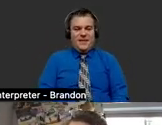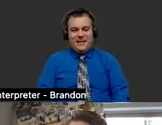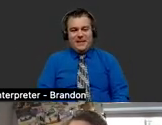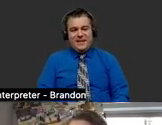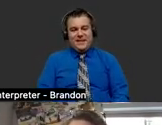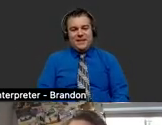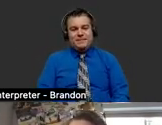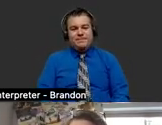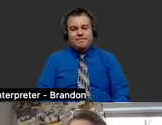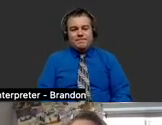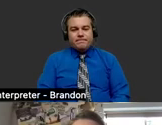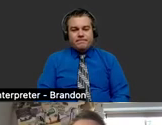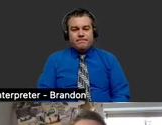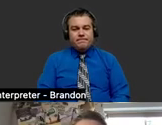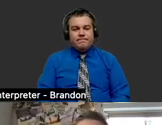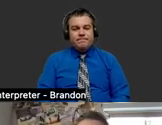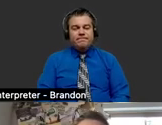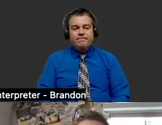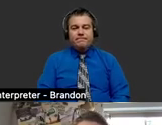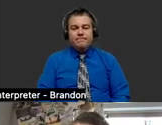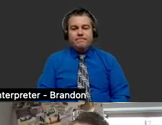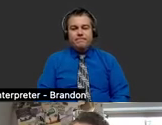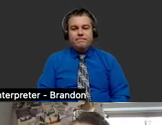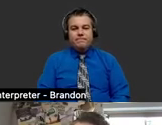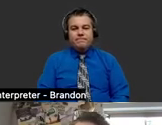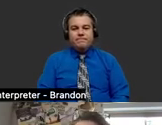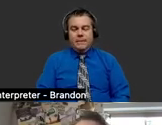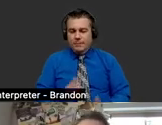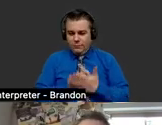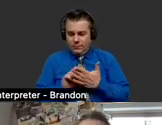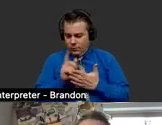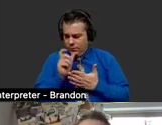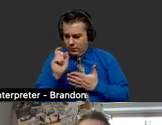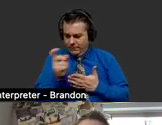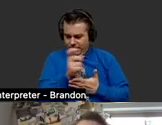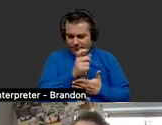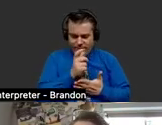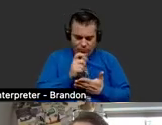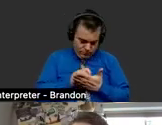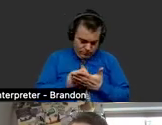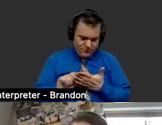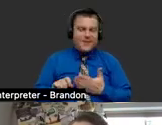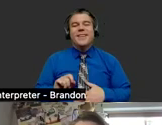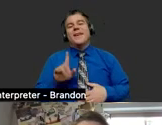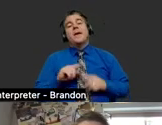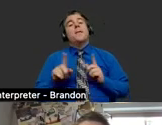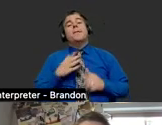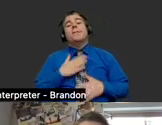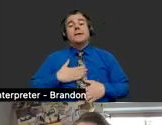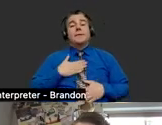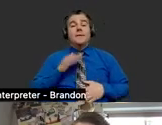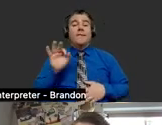Okay, I'm trying to write down who I'm giving gifts to. But please Facebook